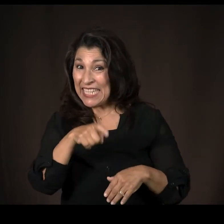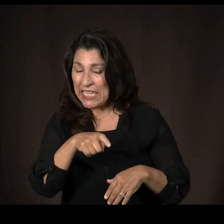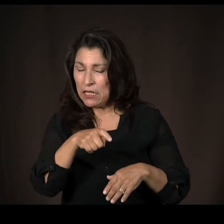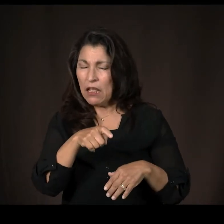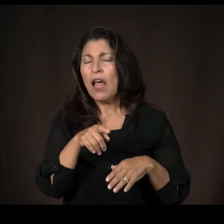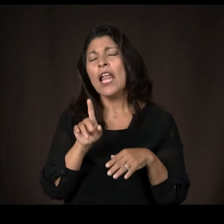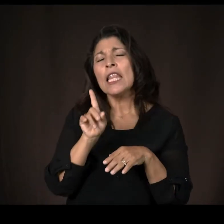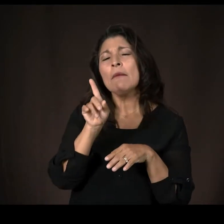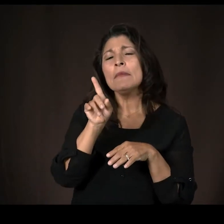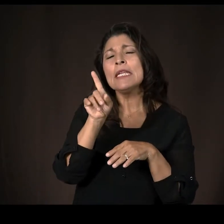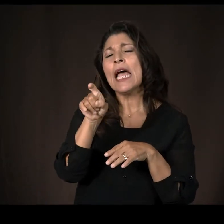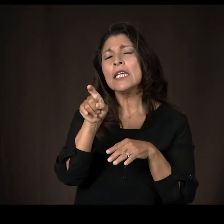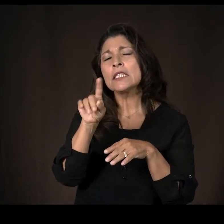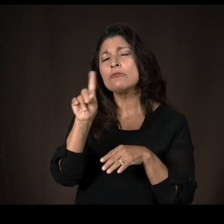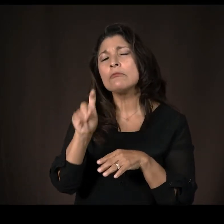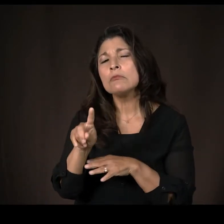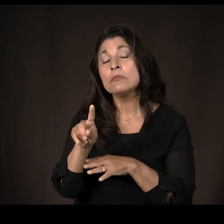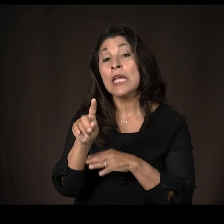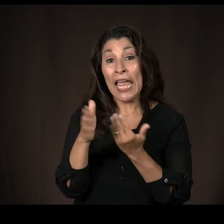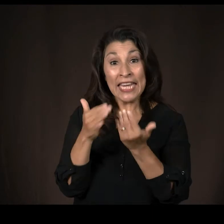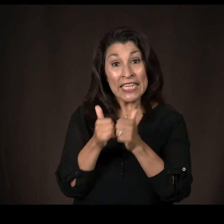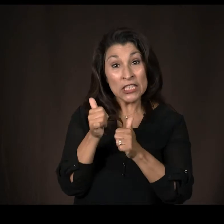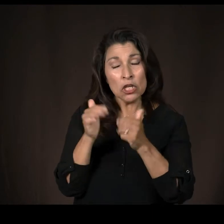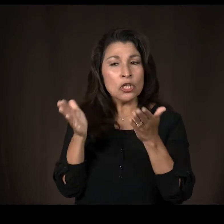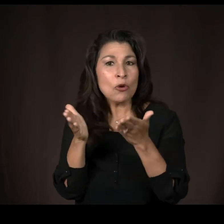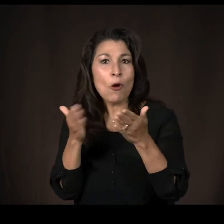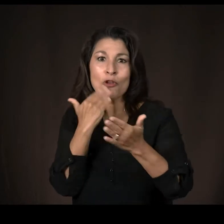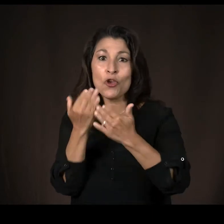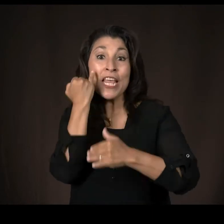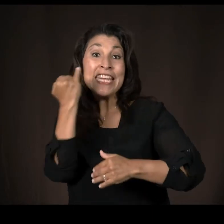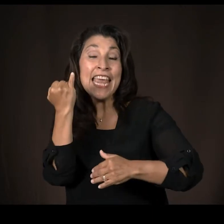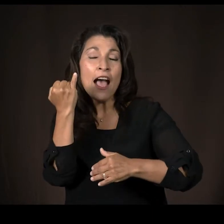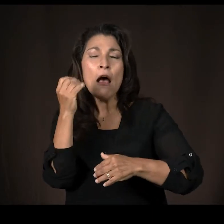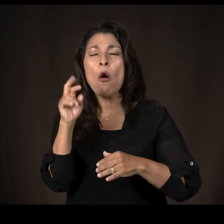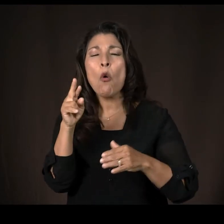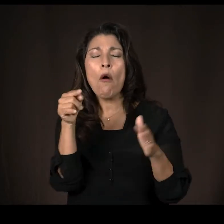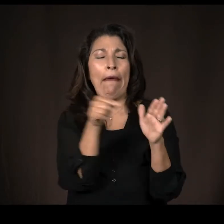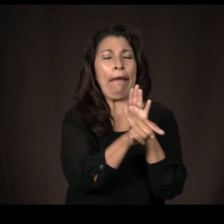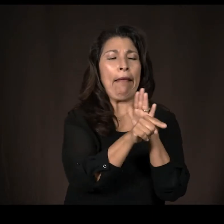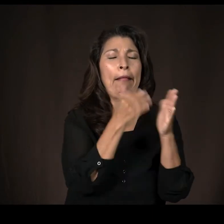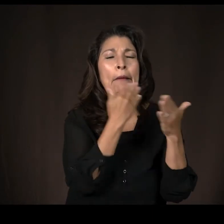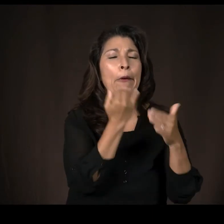Let me ask you this question. Is it easier to promote a good idea or kill a good idea?